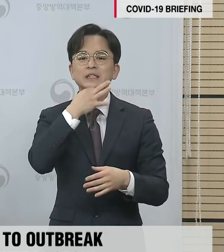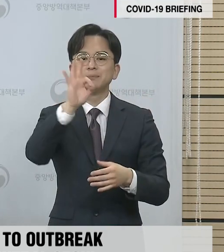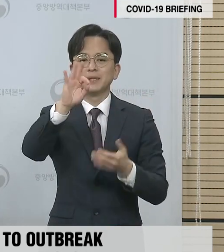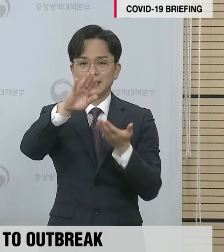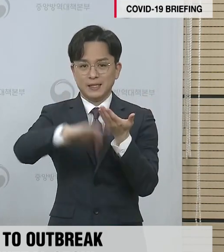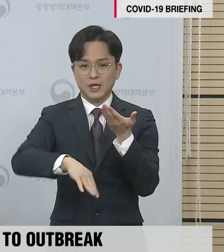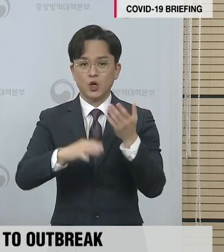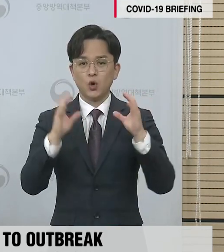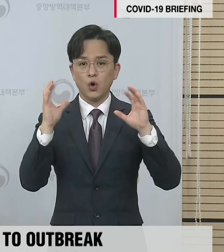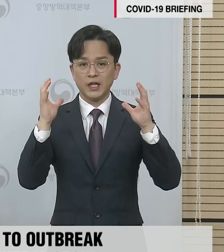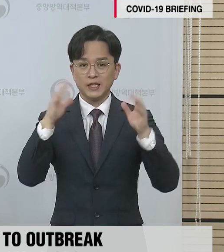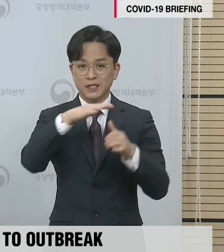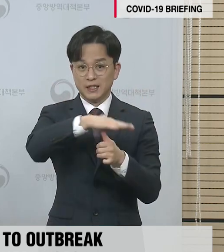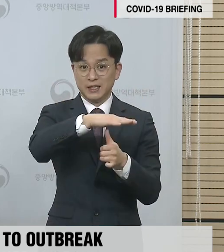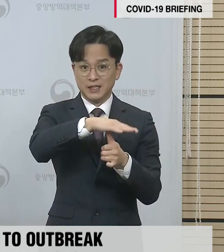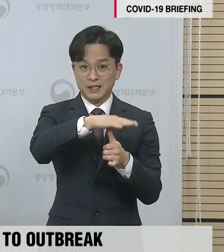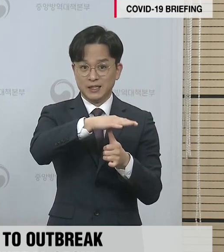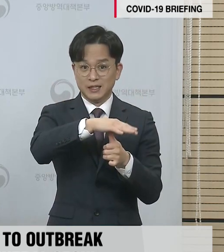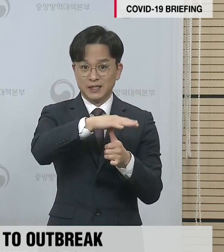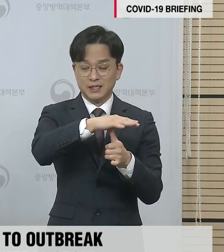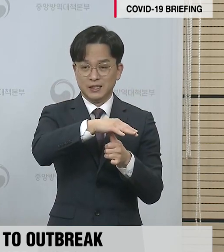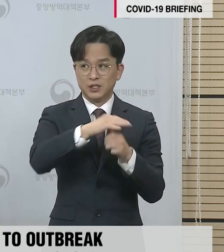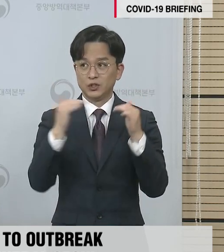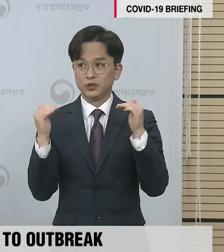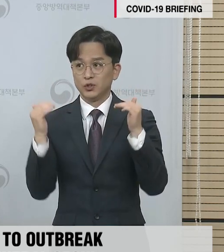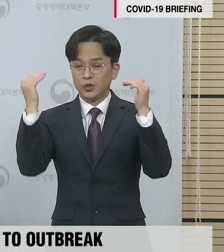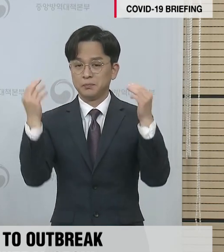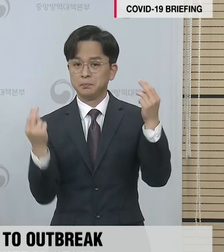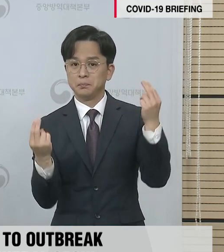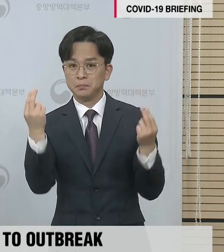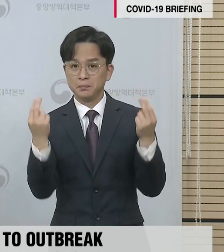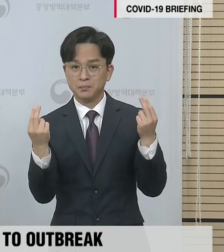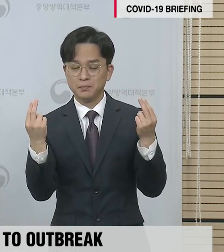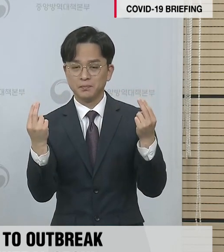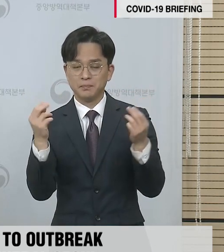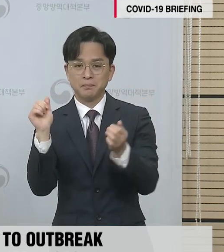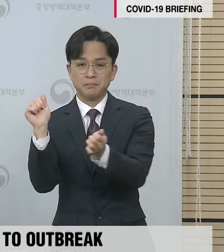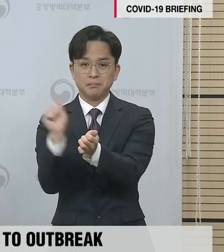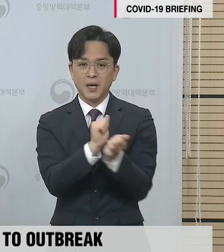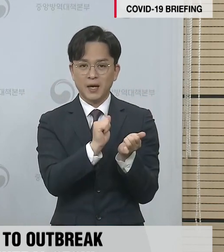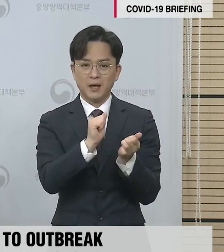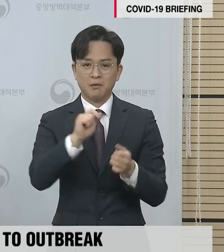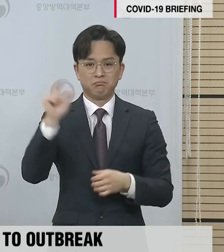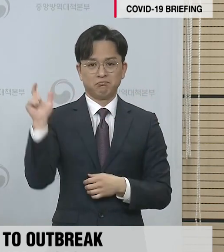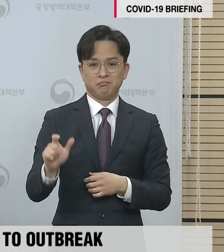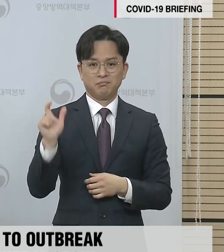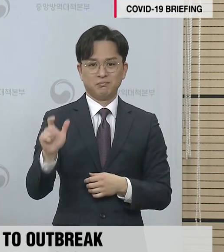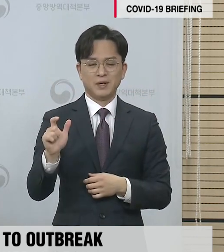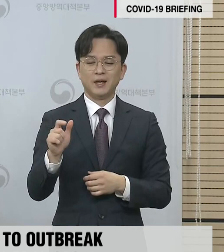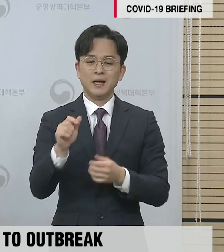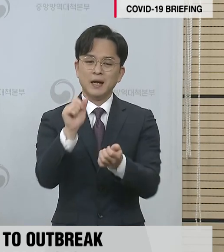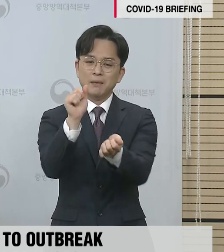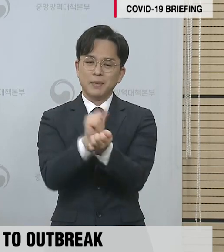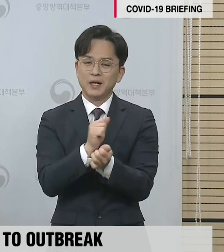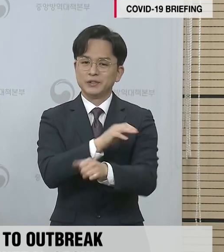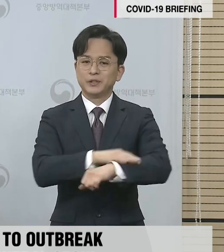of 10, compared to the senior age people, they have also less